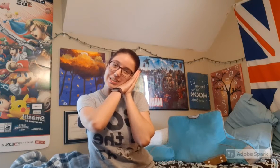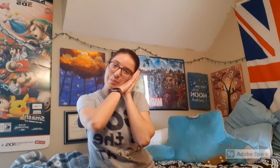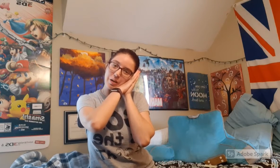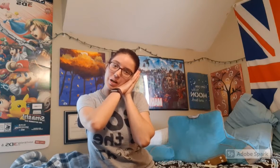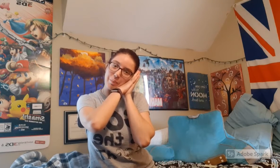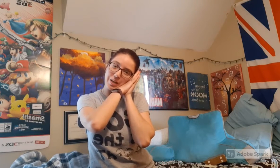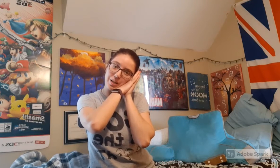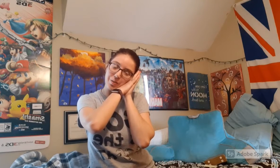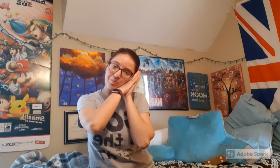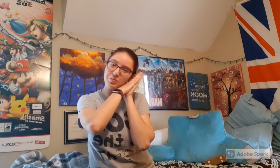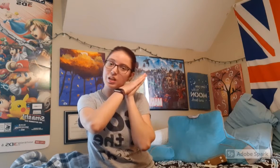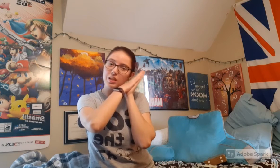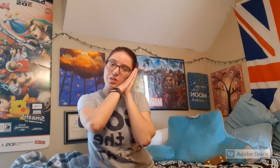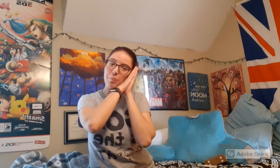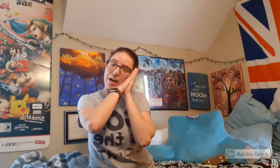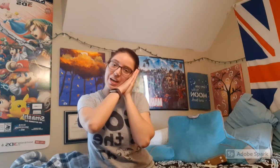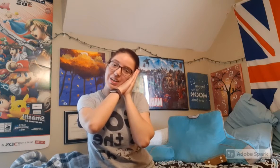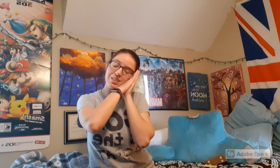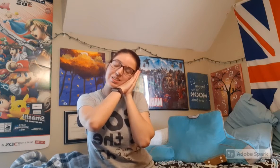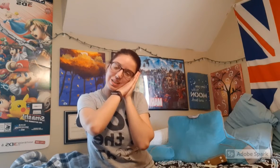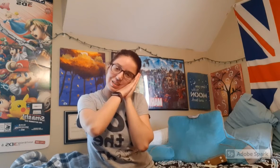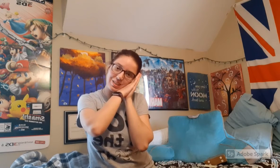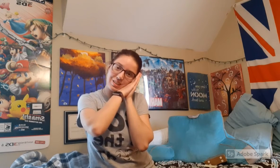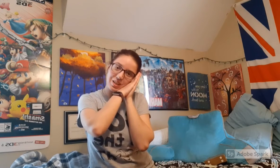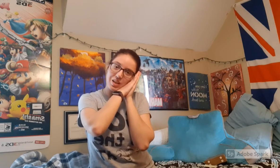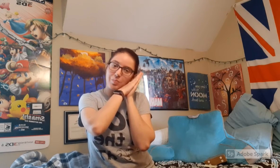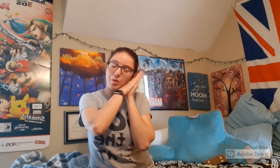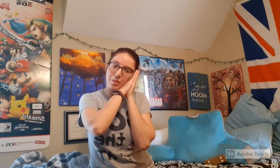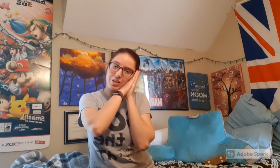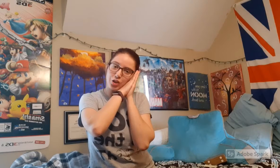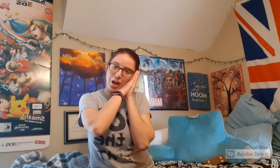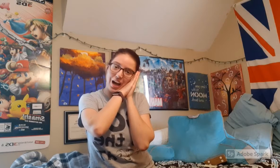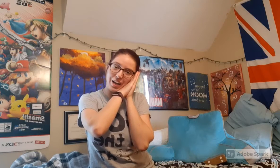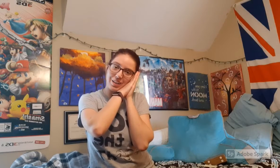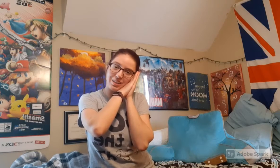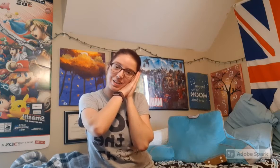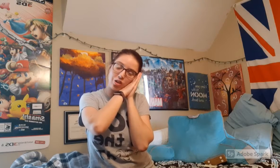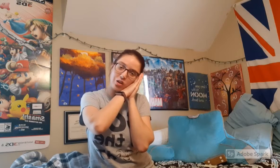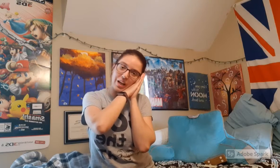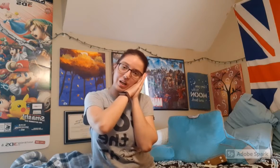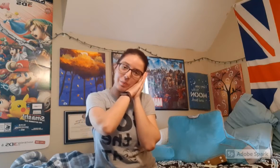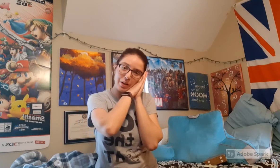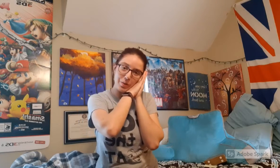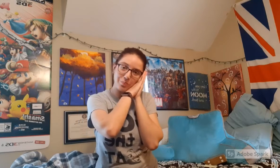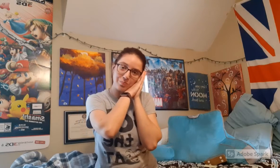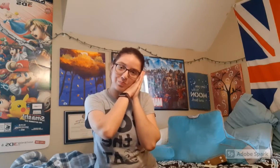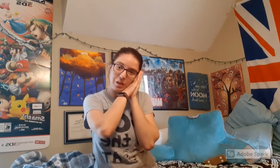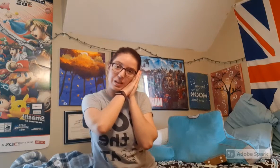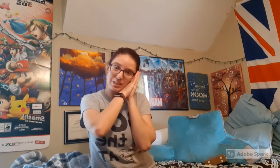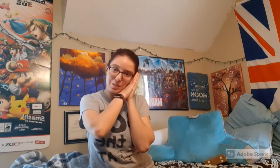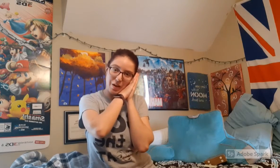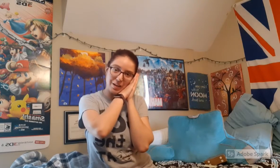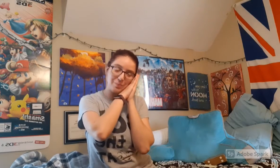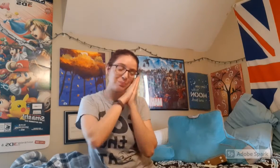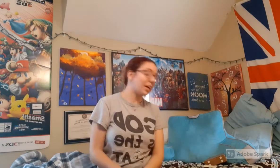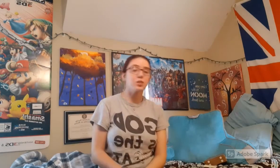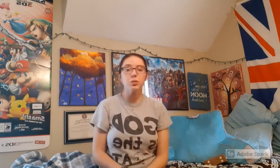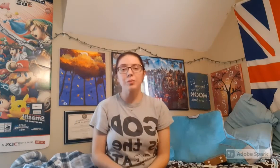sleeping on a pillow. So bed is this. Put them next to your head like you're laying on a pillow. This is bed. The next one I'm going